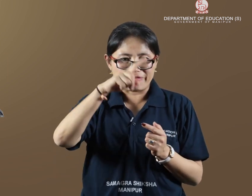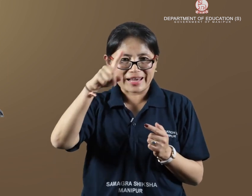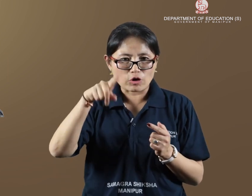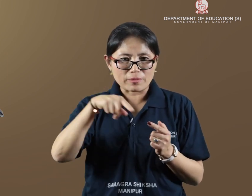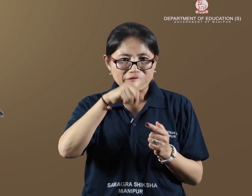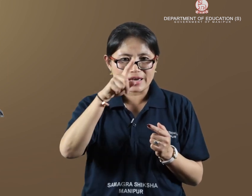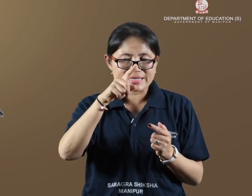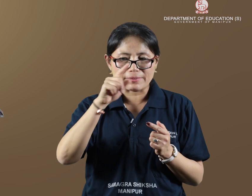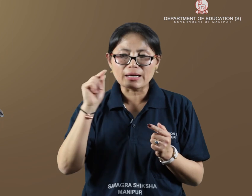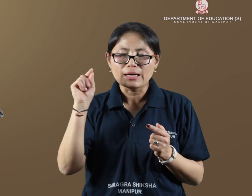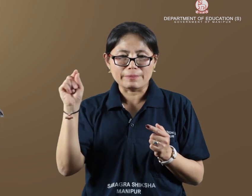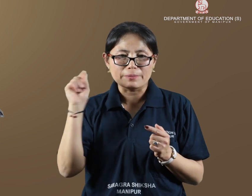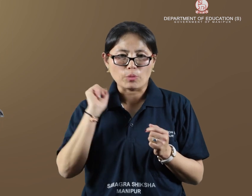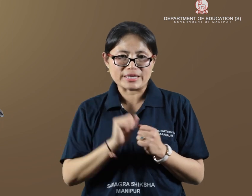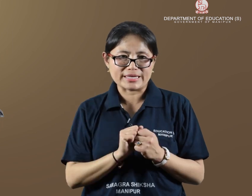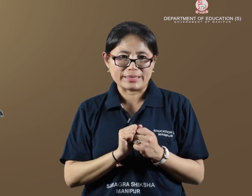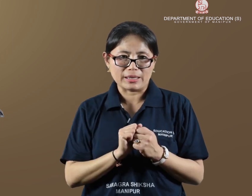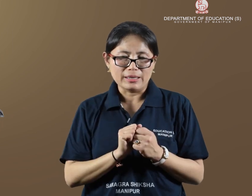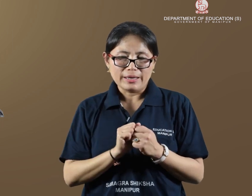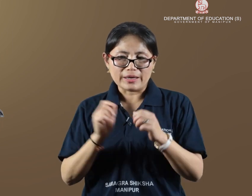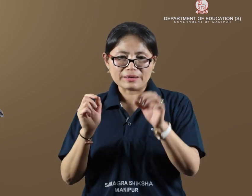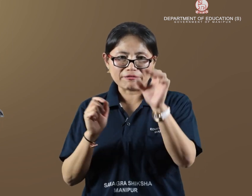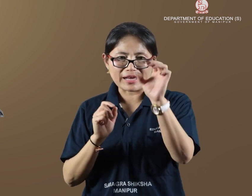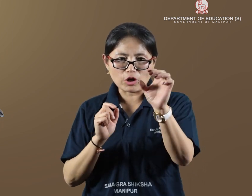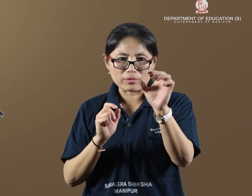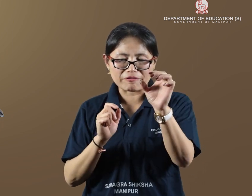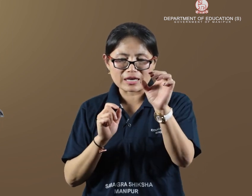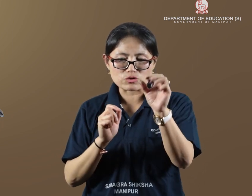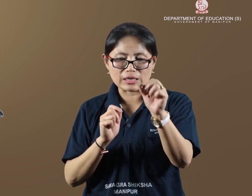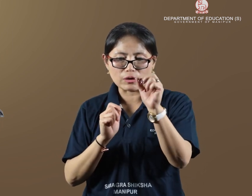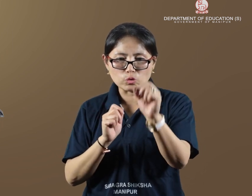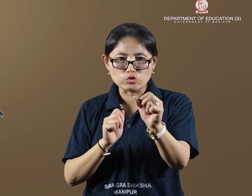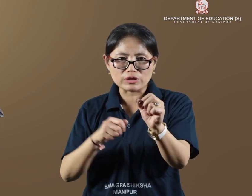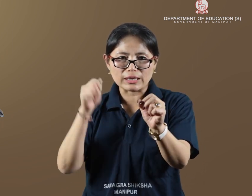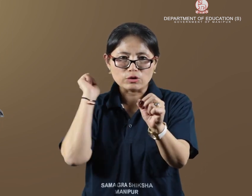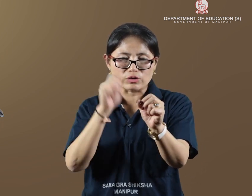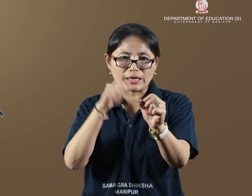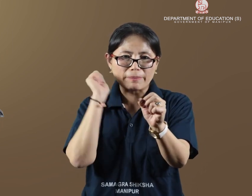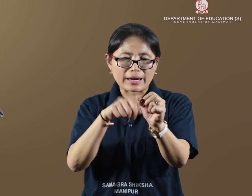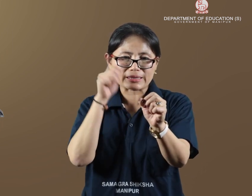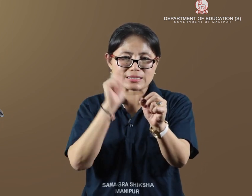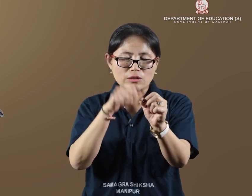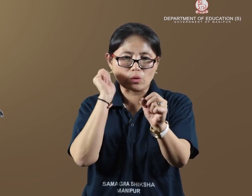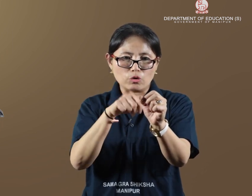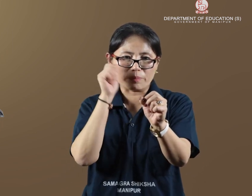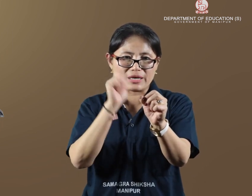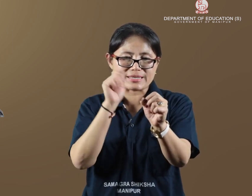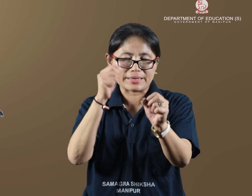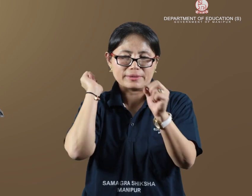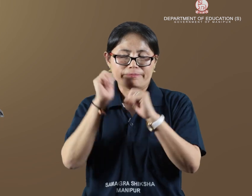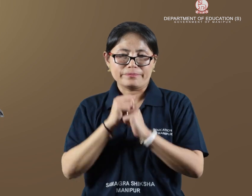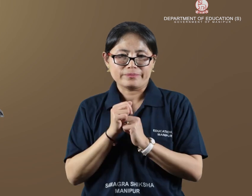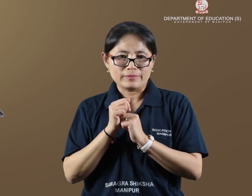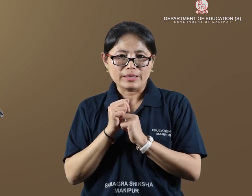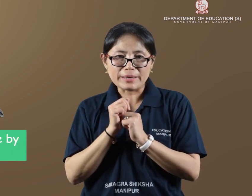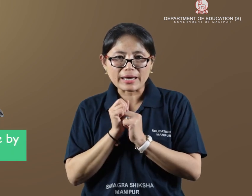flat oiba face ama amna pointed ama nangna flat oiba face na udu da nungdang pa ra thajalo yo pi yai seba yai ba